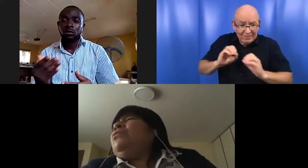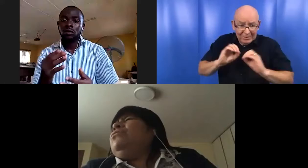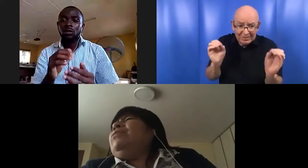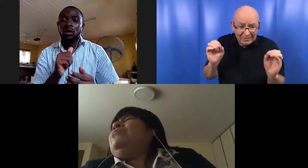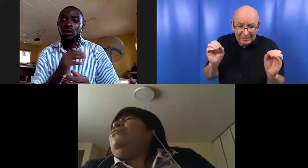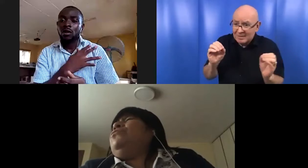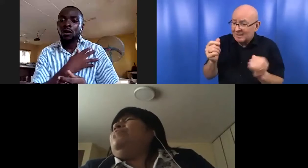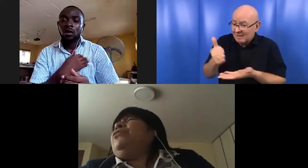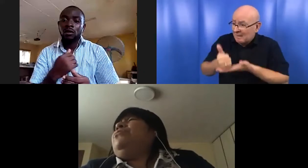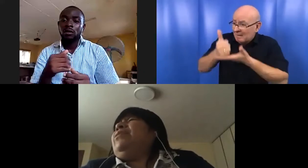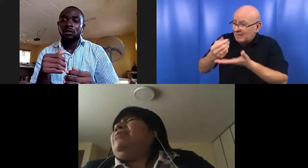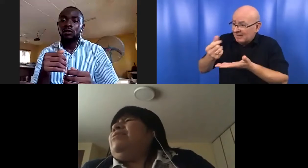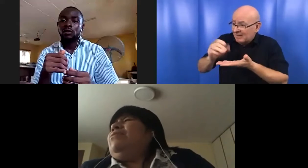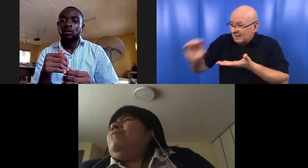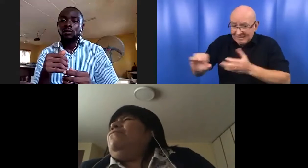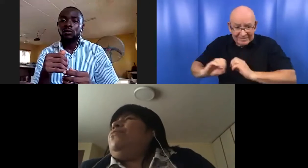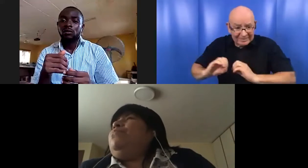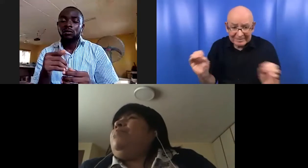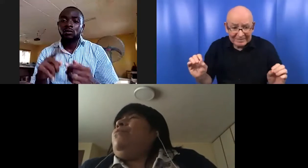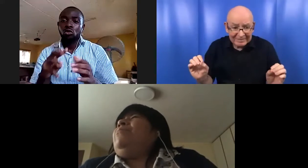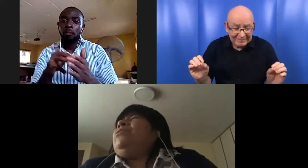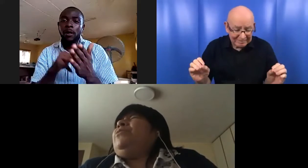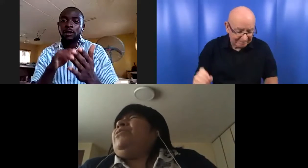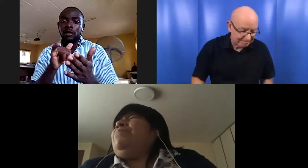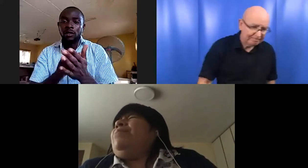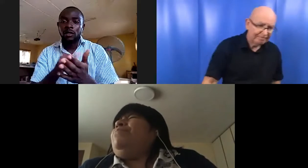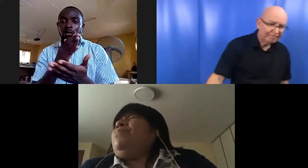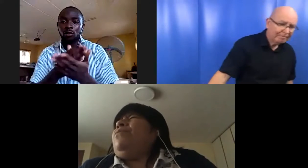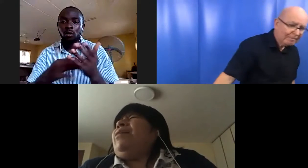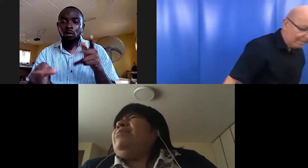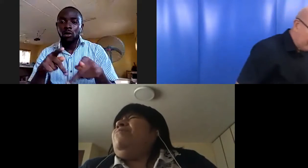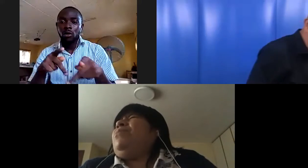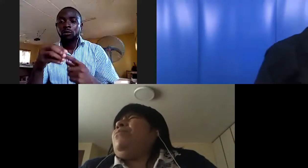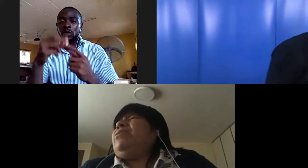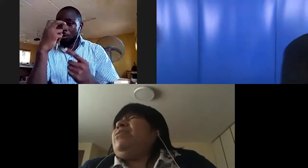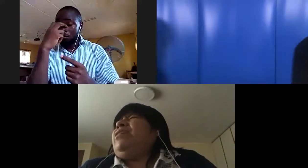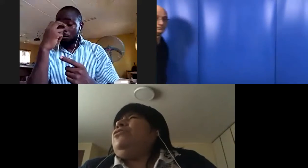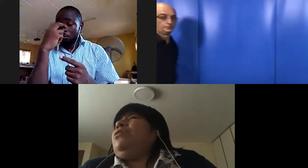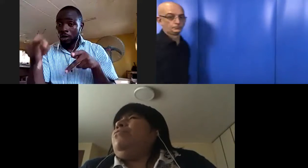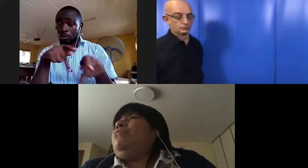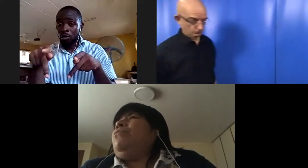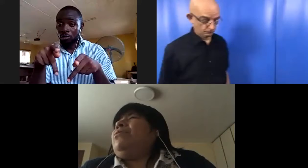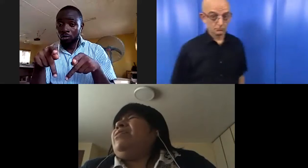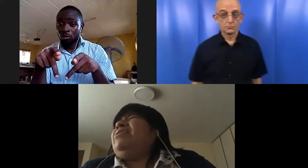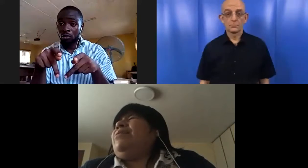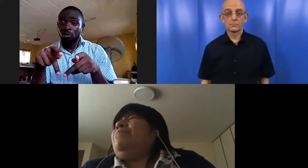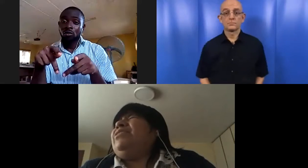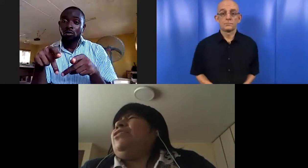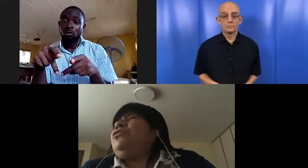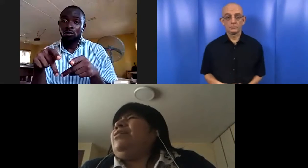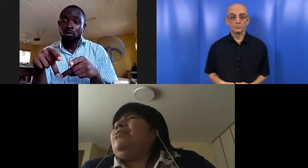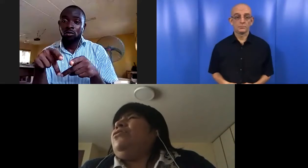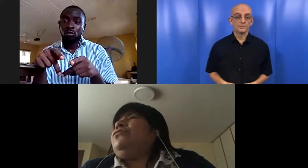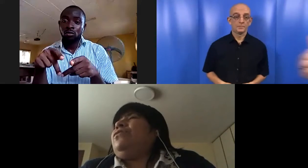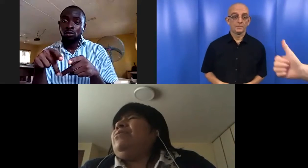It's also, I need to also mention that for people, especially blind people and deaf people in Asia who work in the